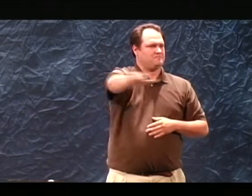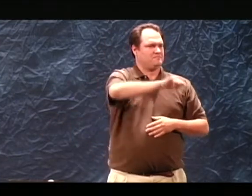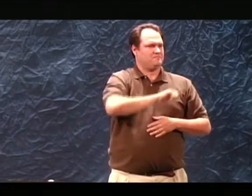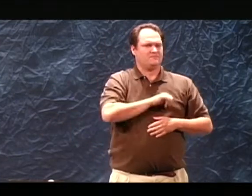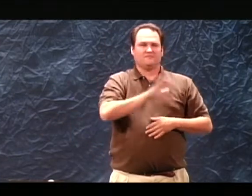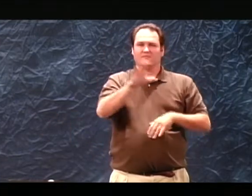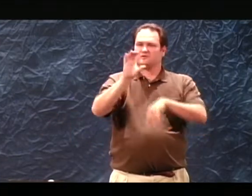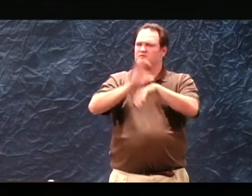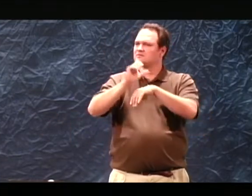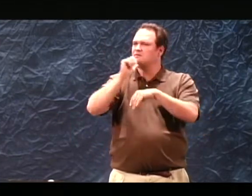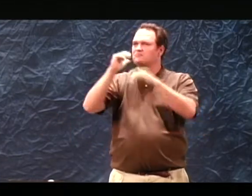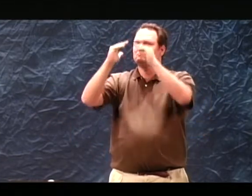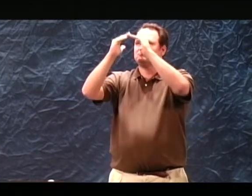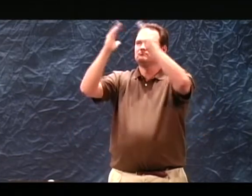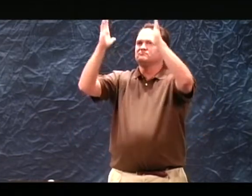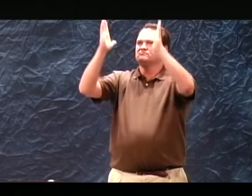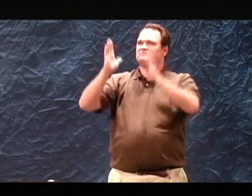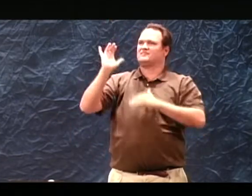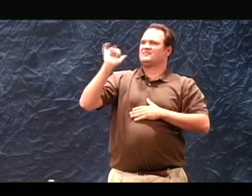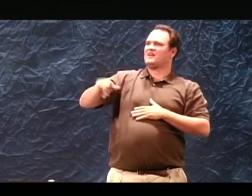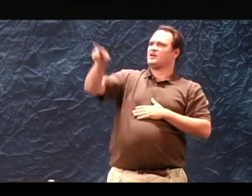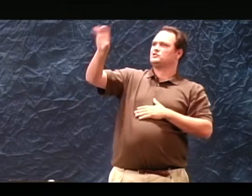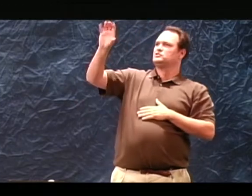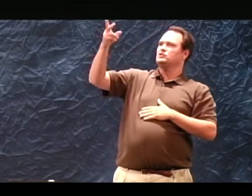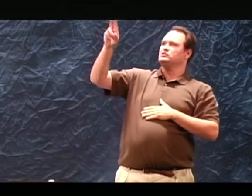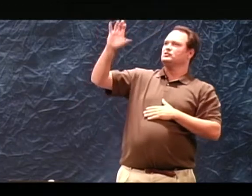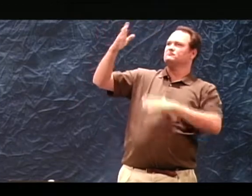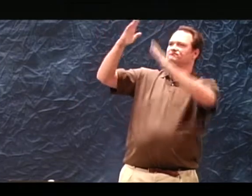people who have belief in christ in common